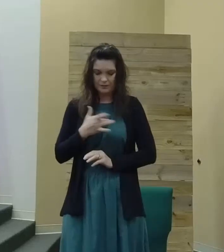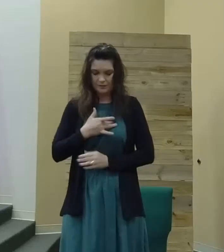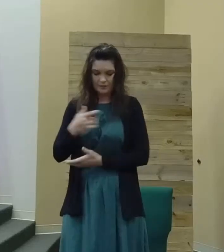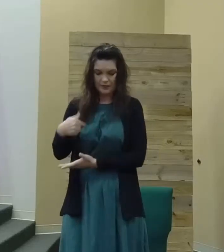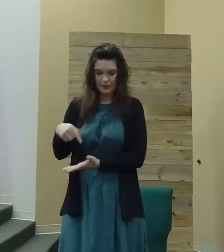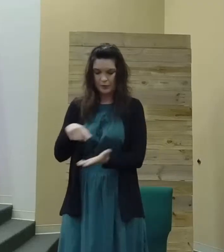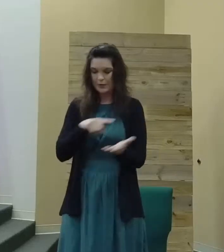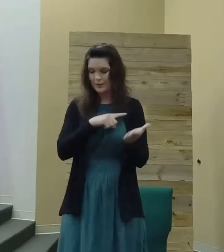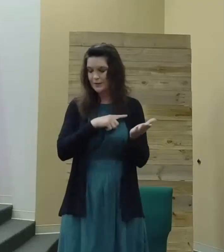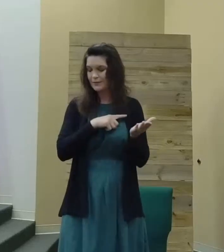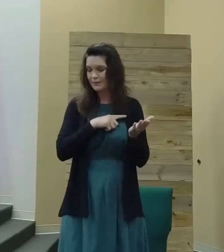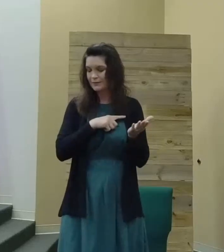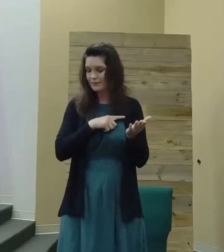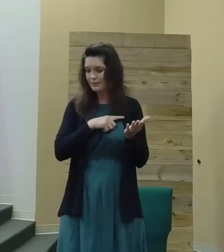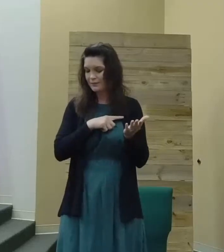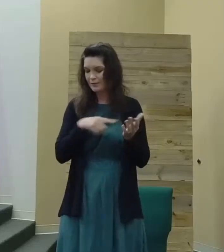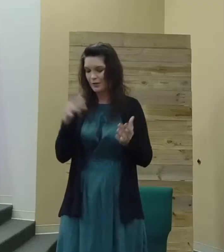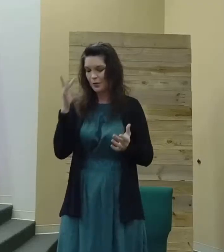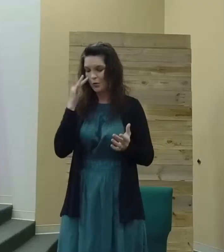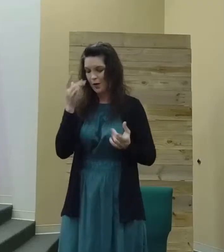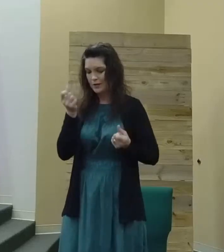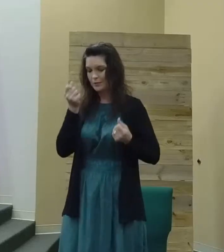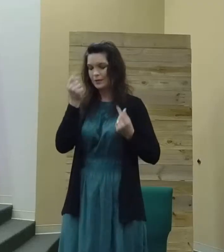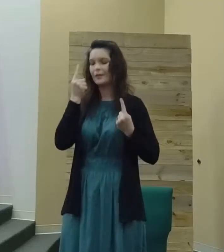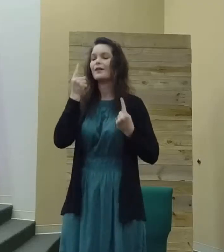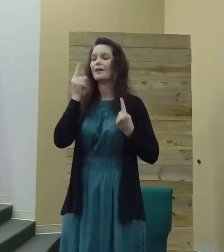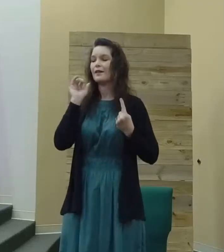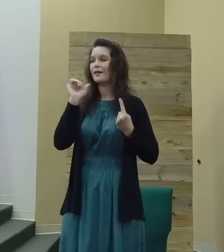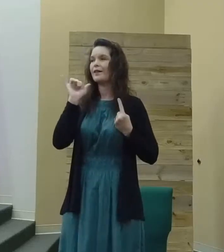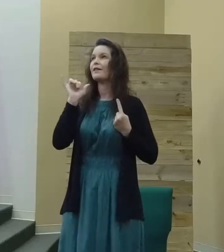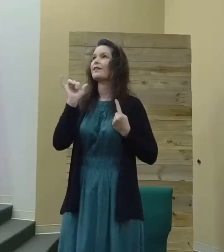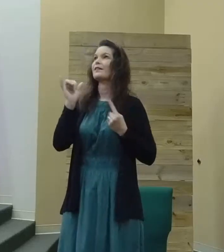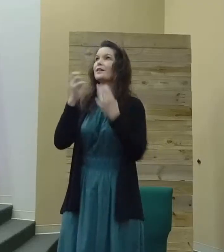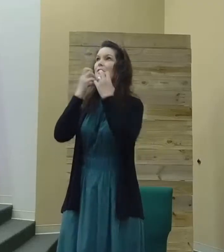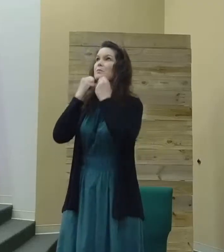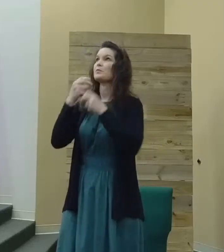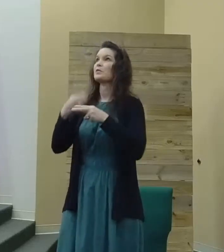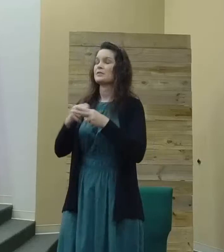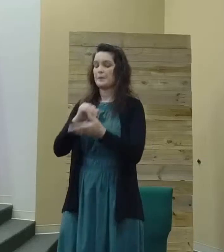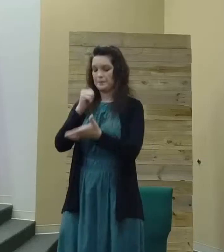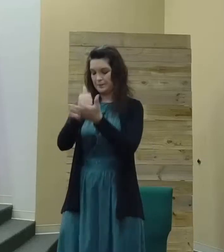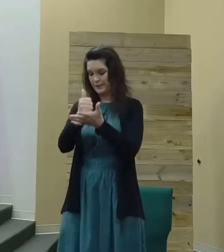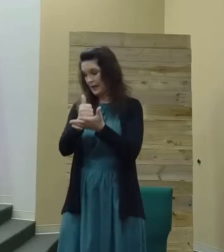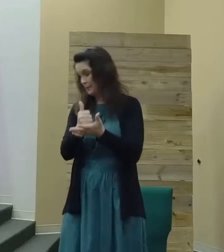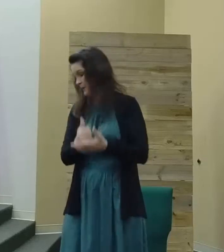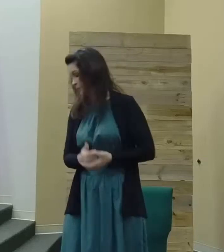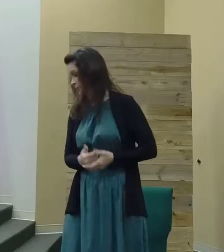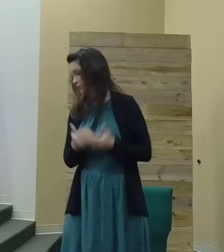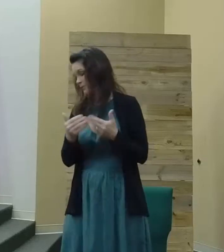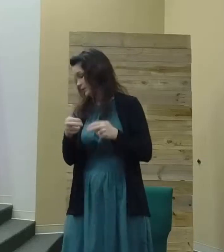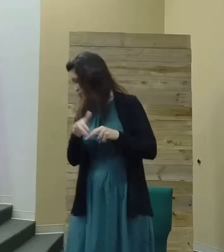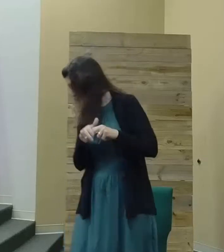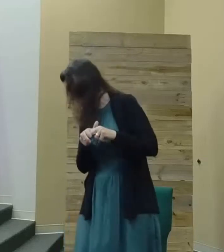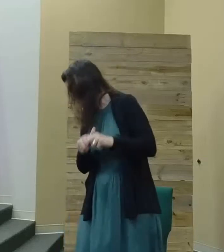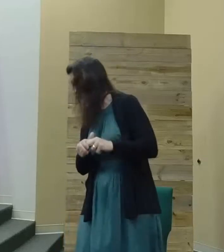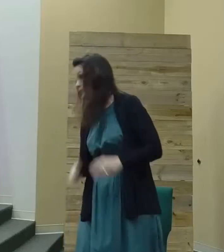Speak to us so that we may hear. It's in Christ's precious name I pray. Amen.